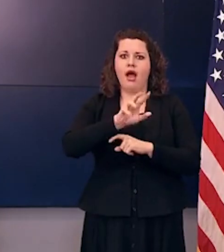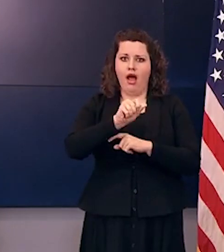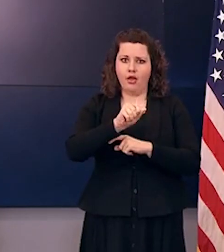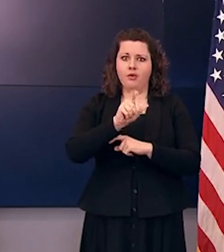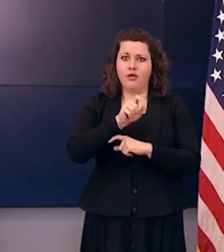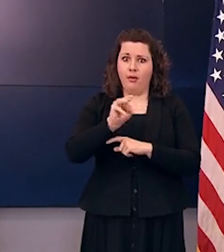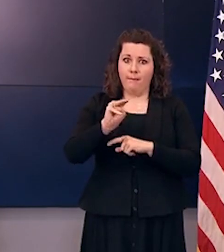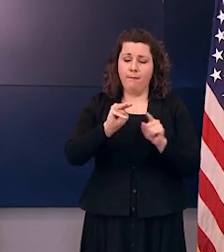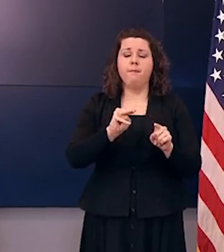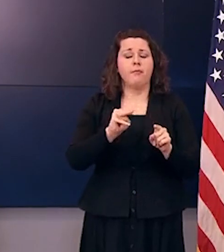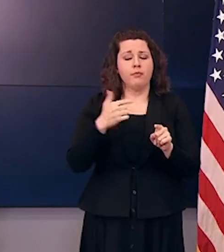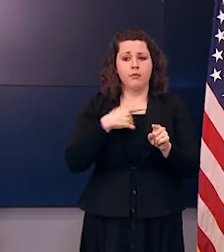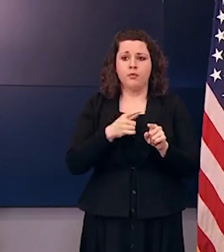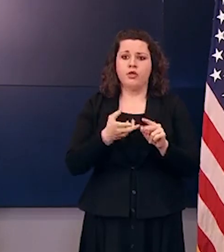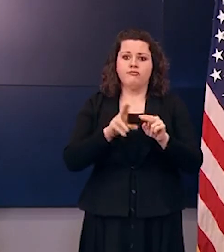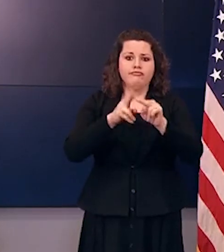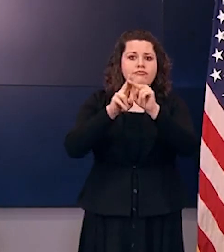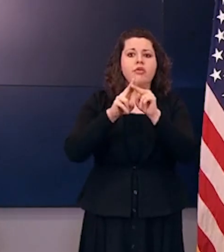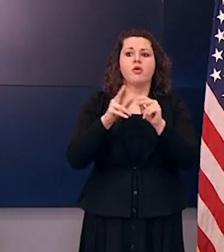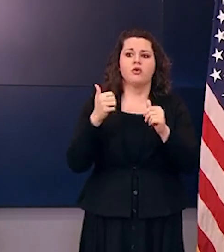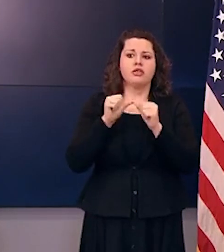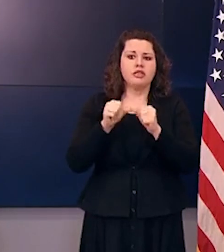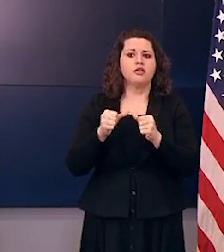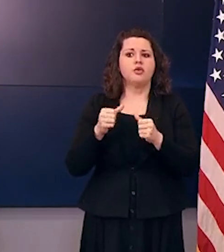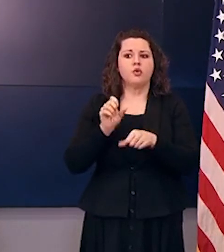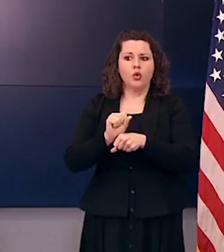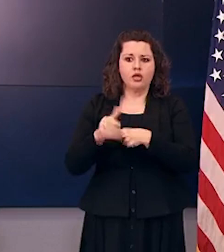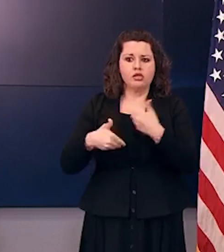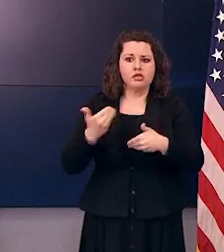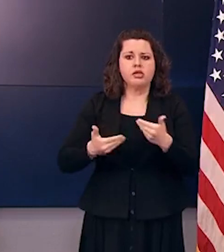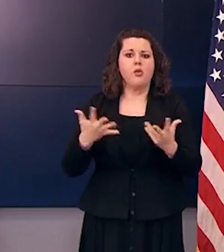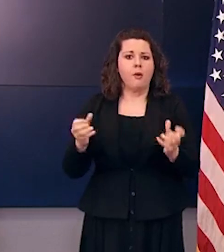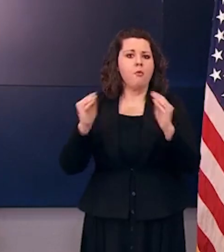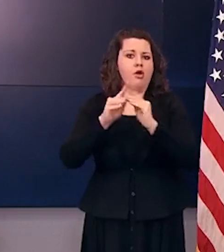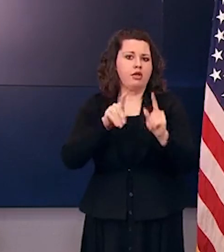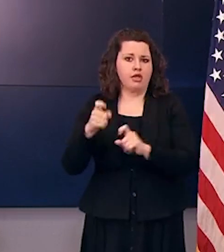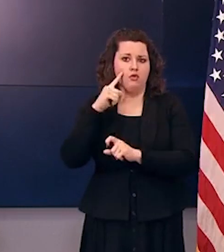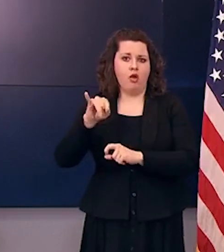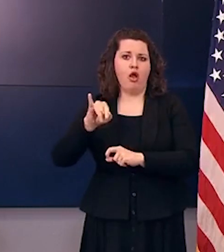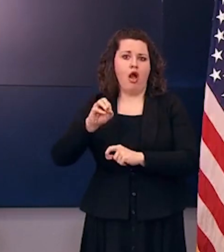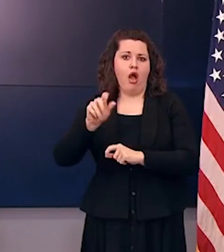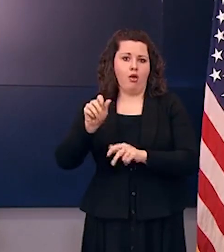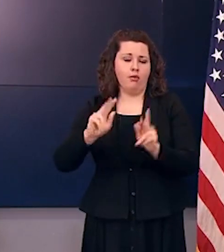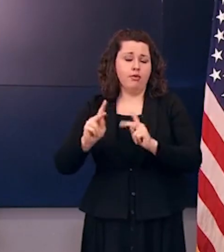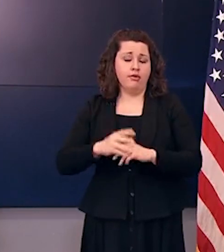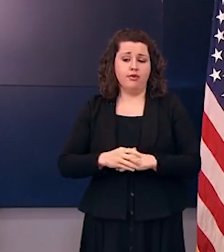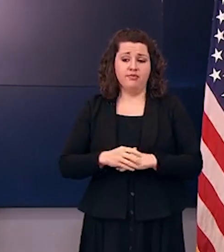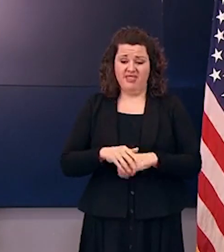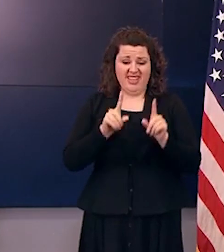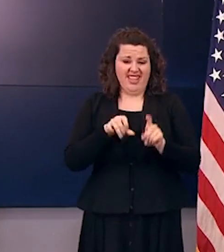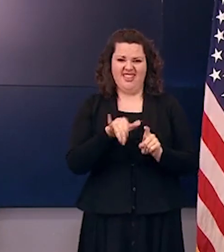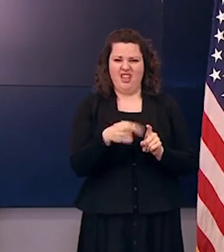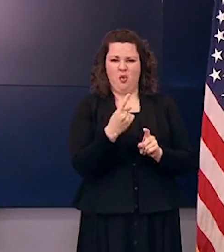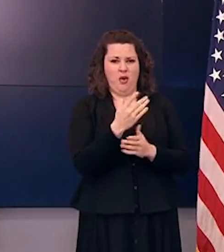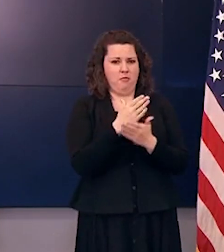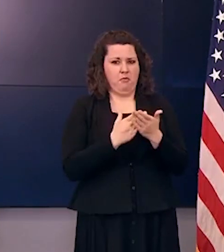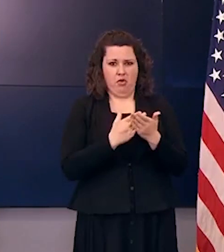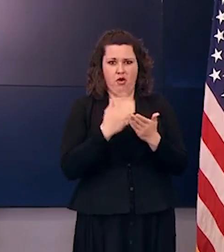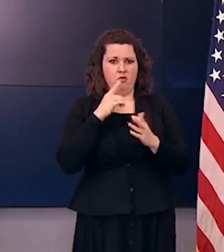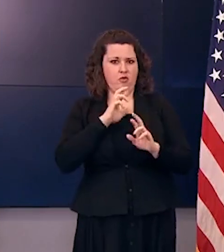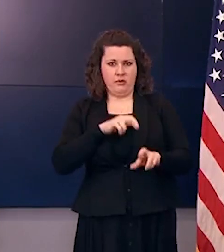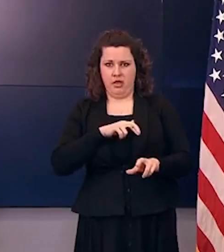we're continuously working to provide more testing capacity for Iowans. Testing is just one component of the